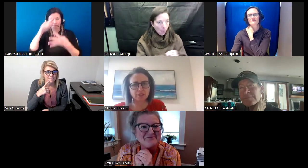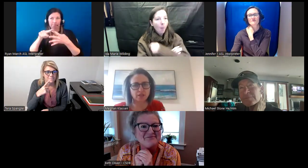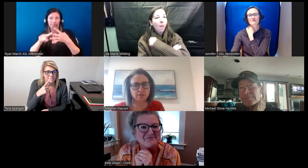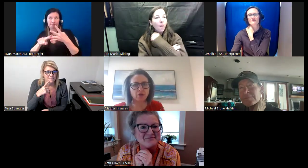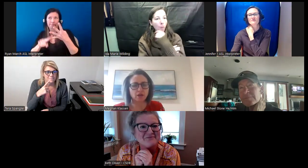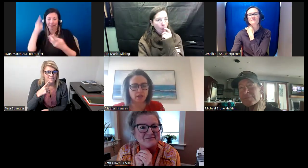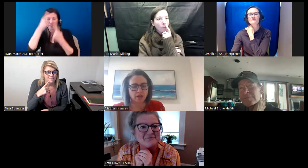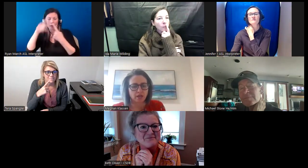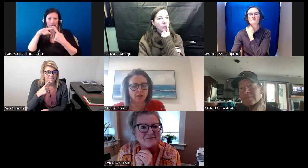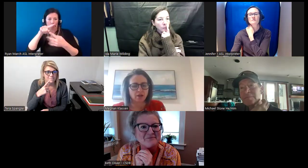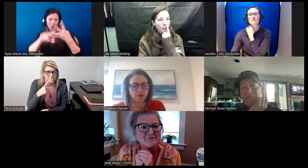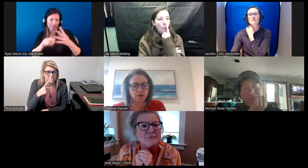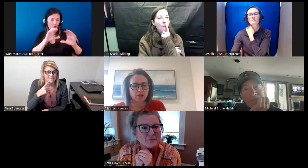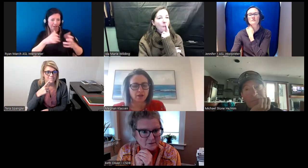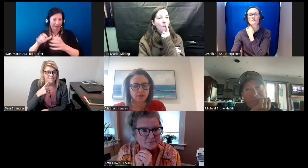we just talked about.